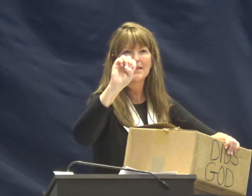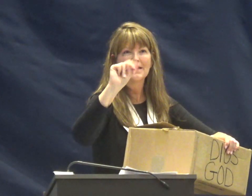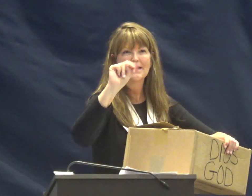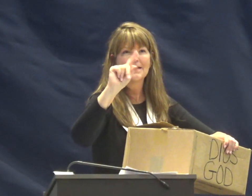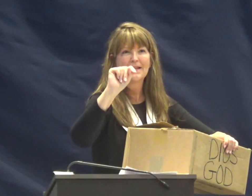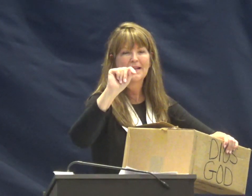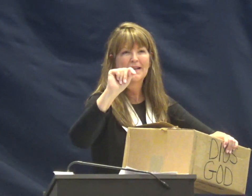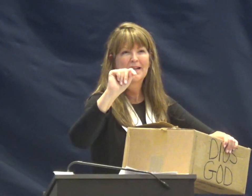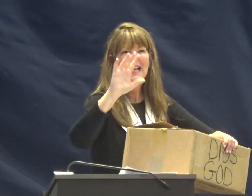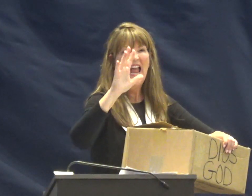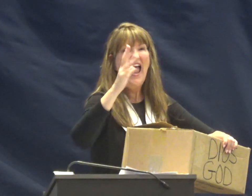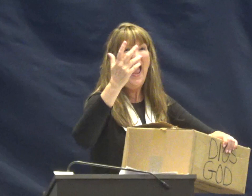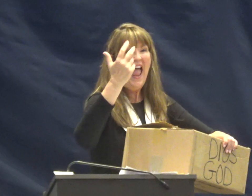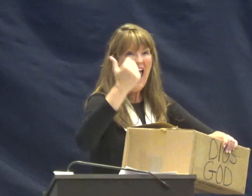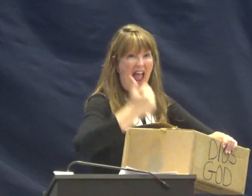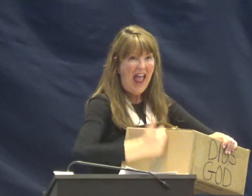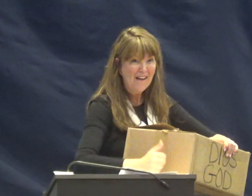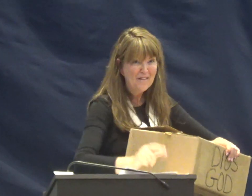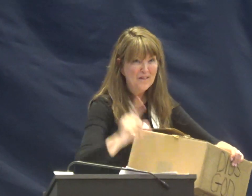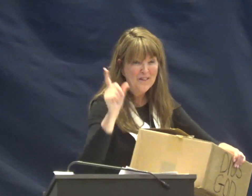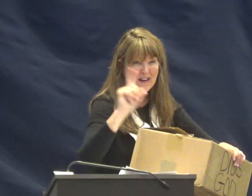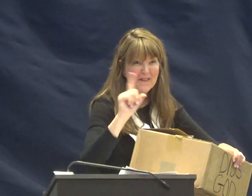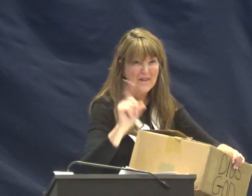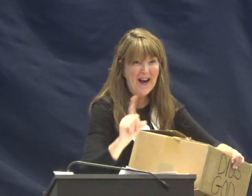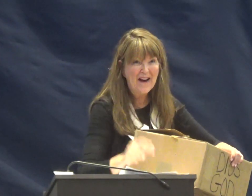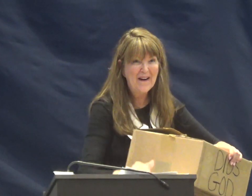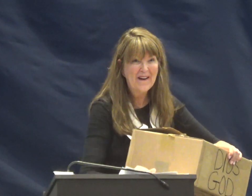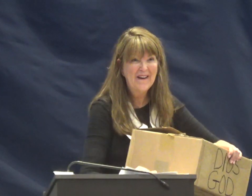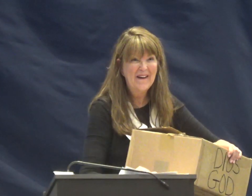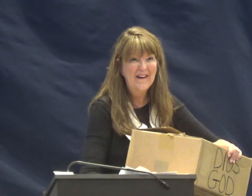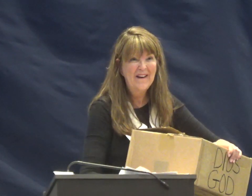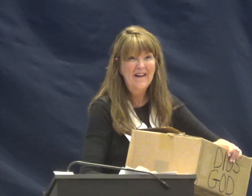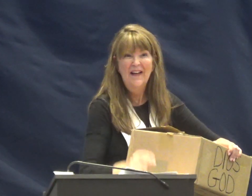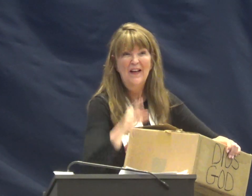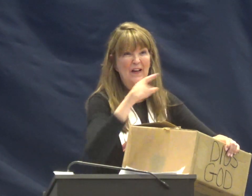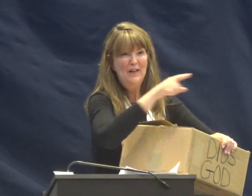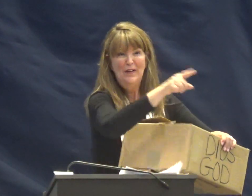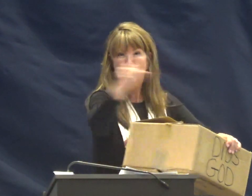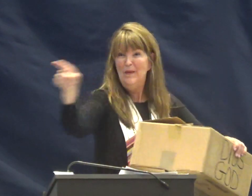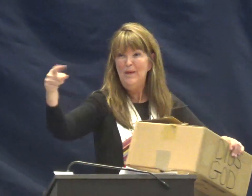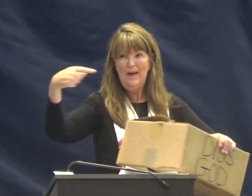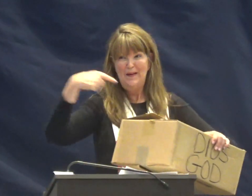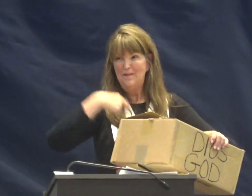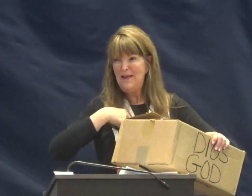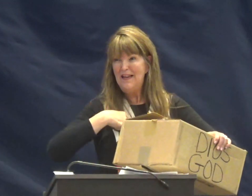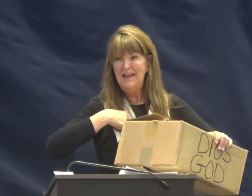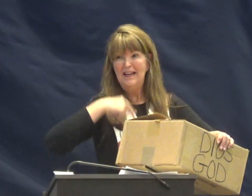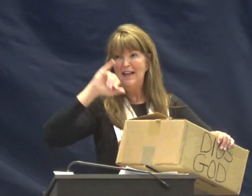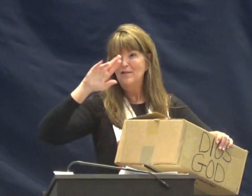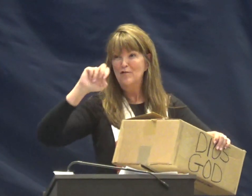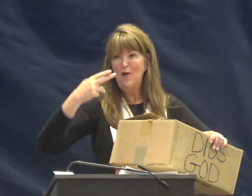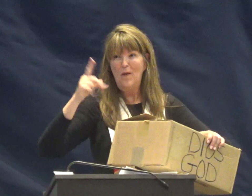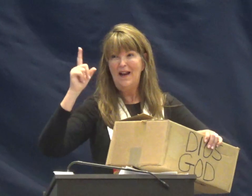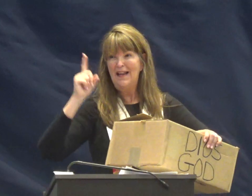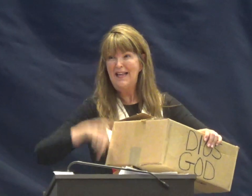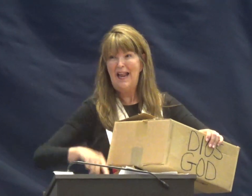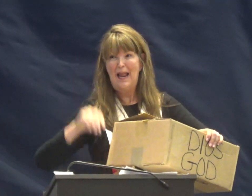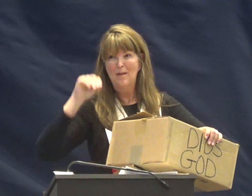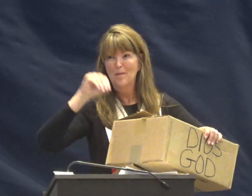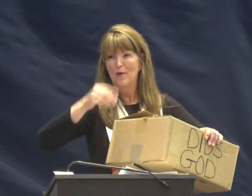God is omnipresent, which means God is everywhere.